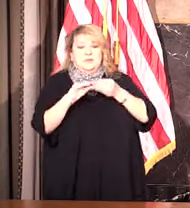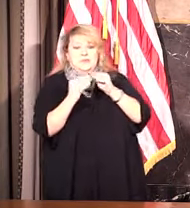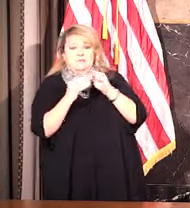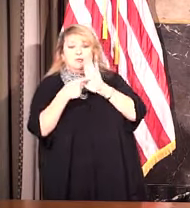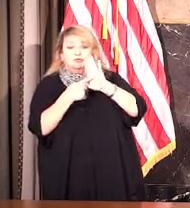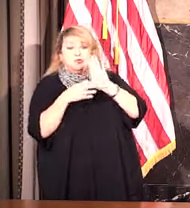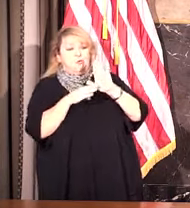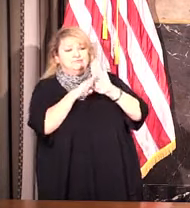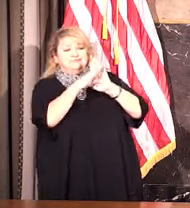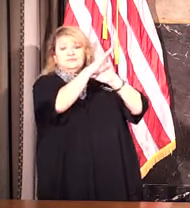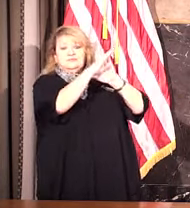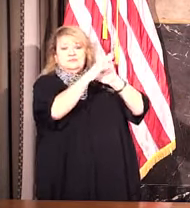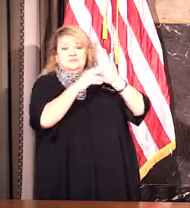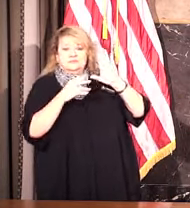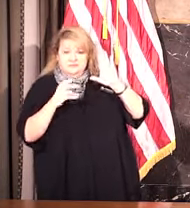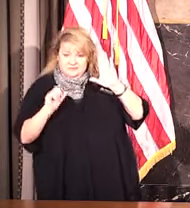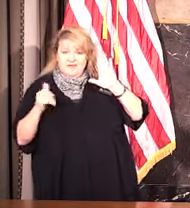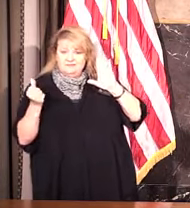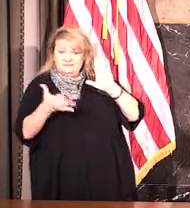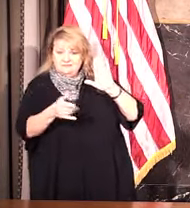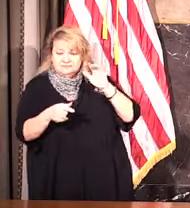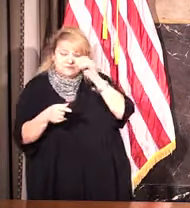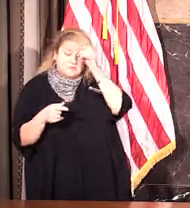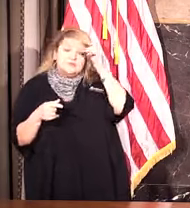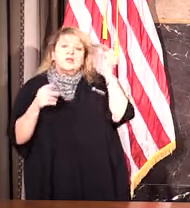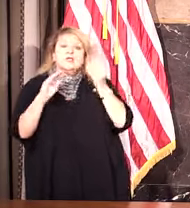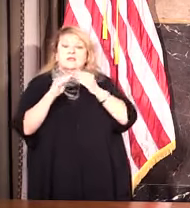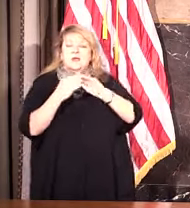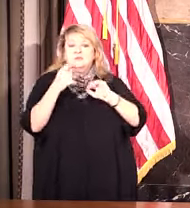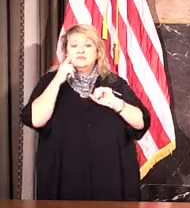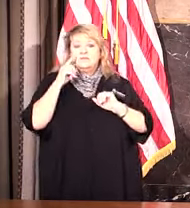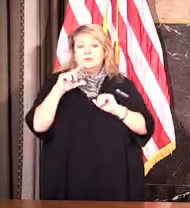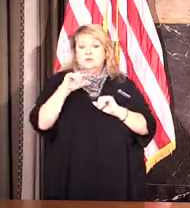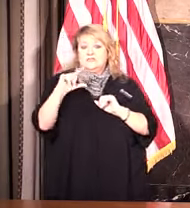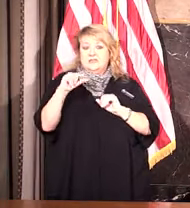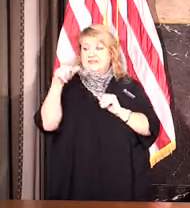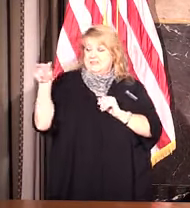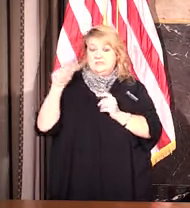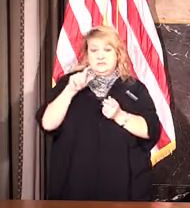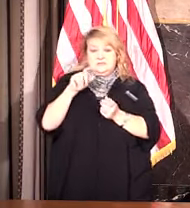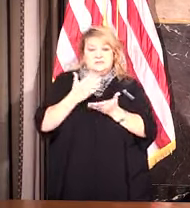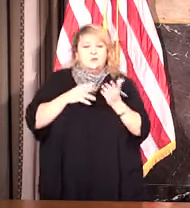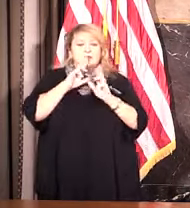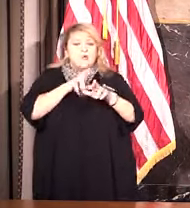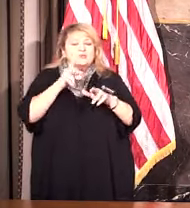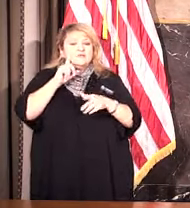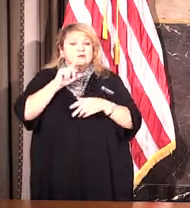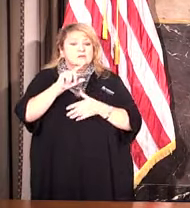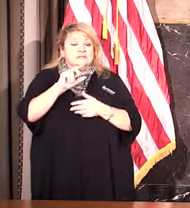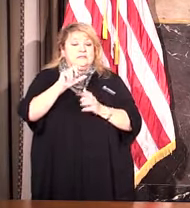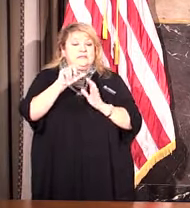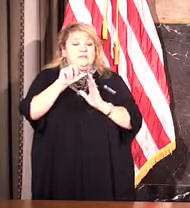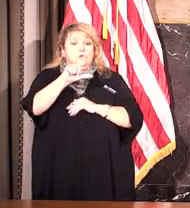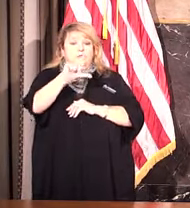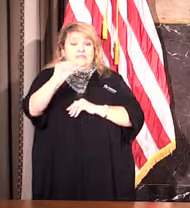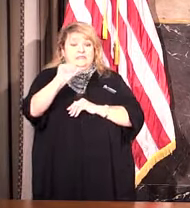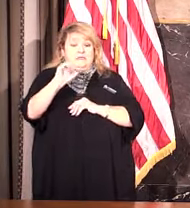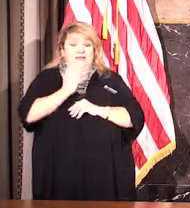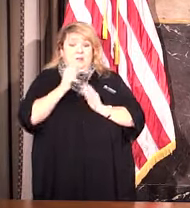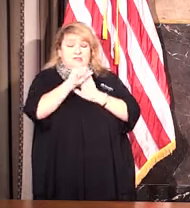report most recently for Louisiana, and these are state-specific reports, puts Louisiana as